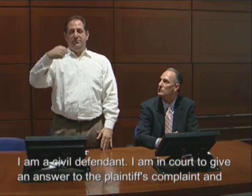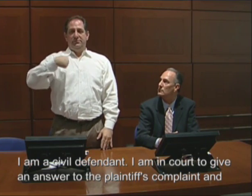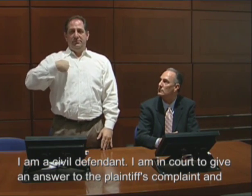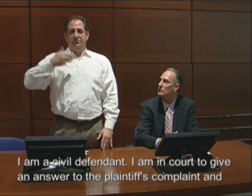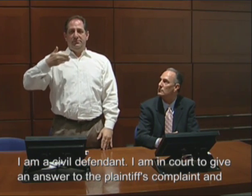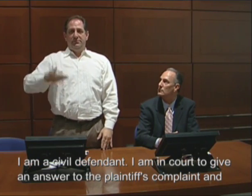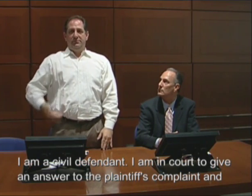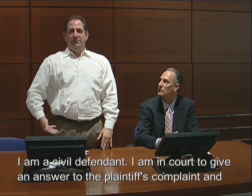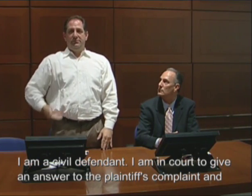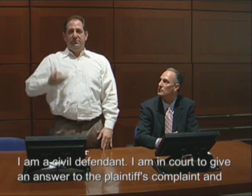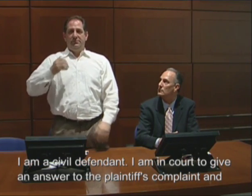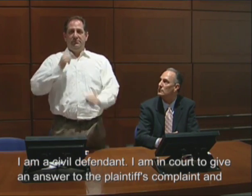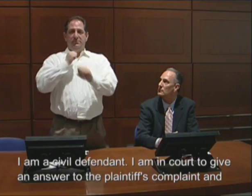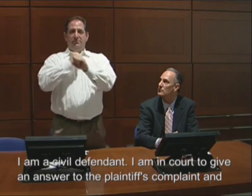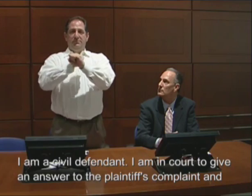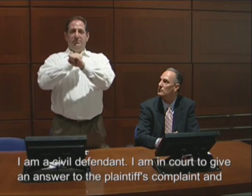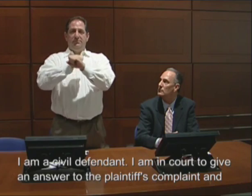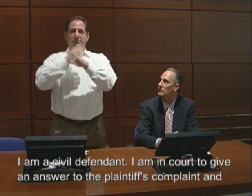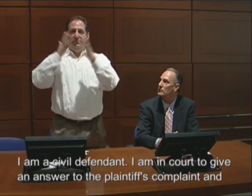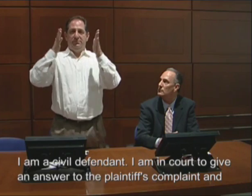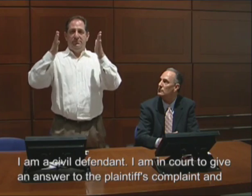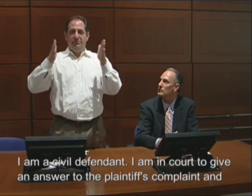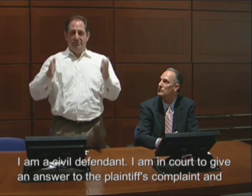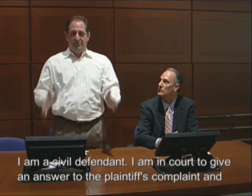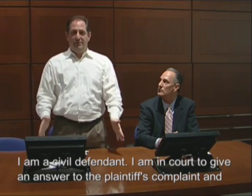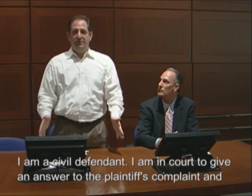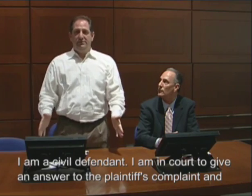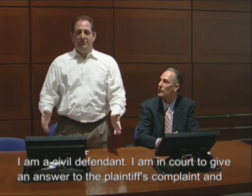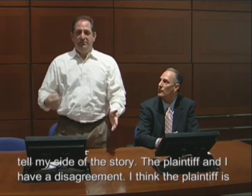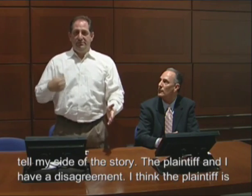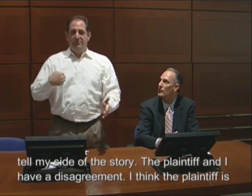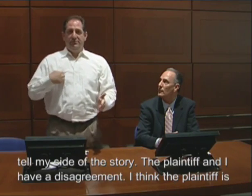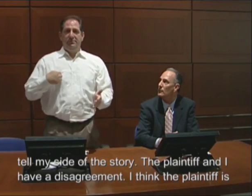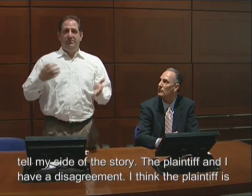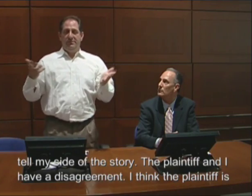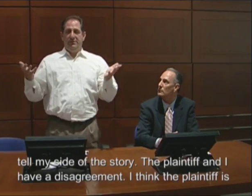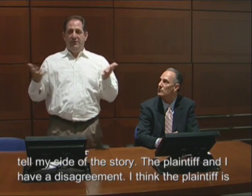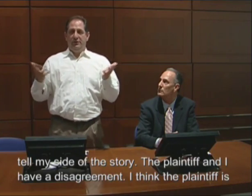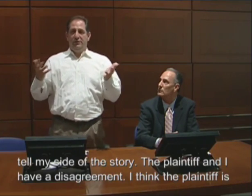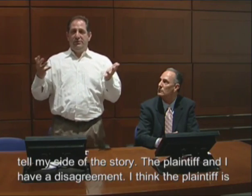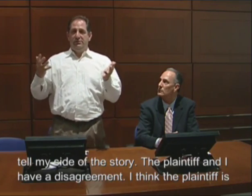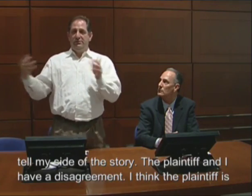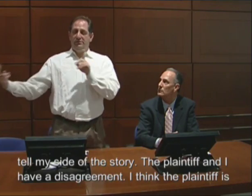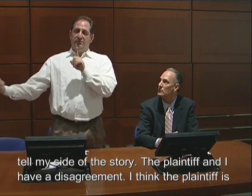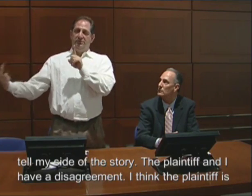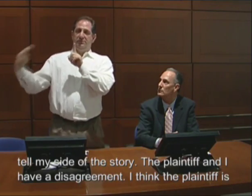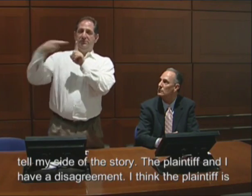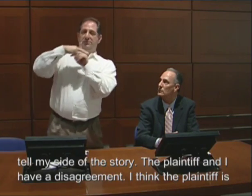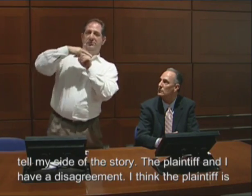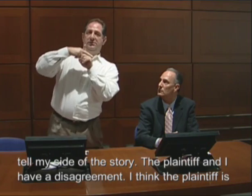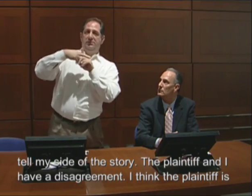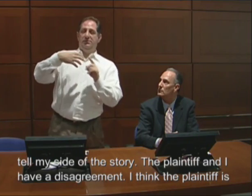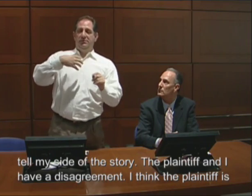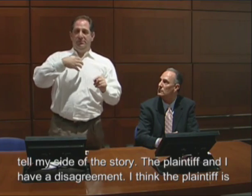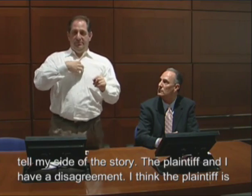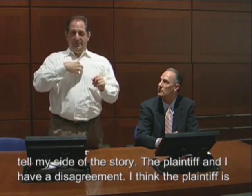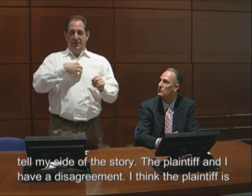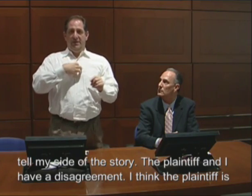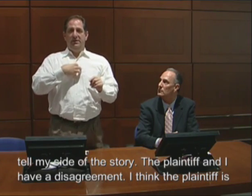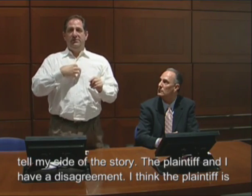I am in court to give an answer to the plaintiff's complaint and tell my side of the story. The plaintiff and I have a